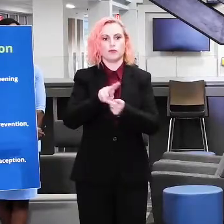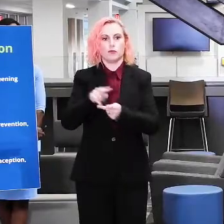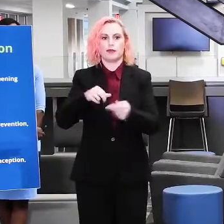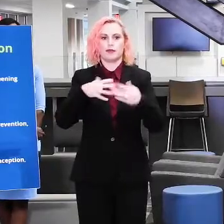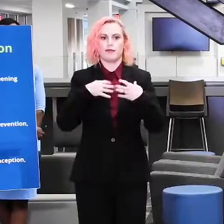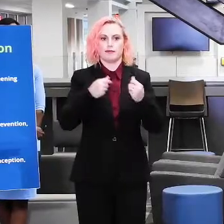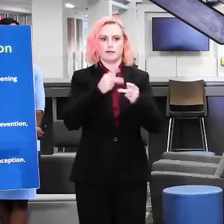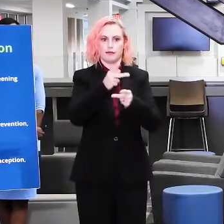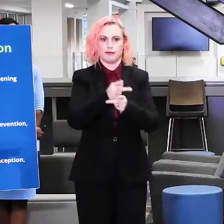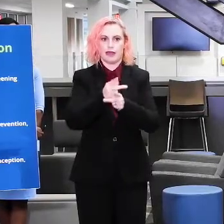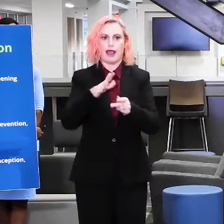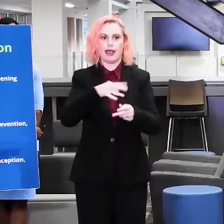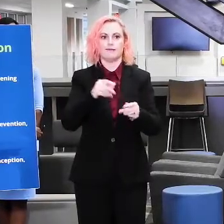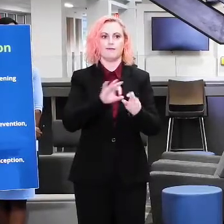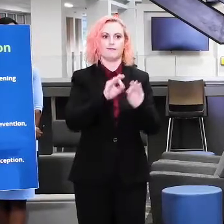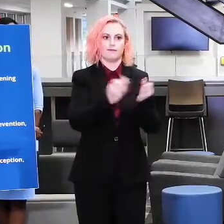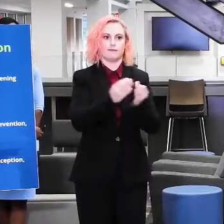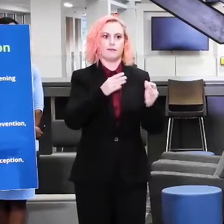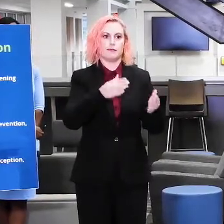family planning needs.